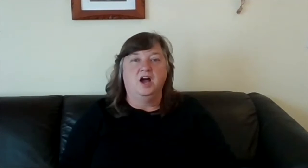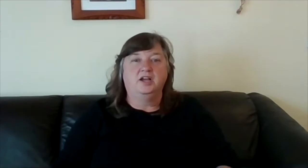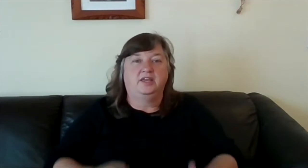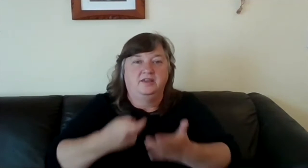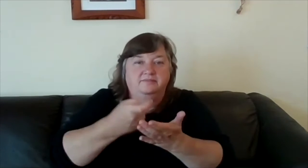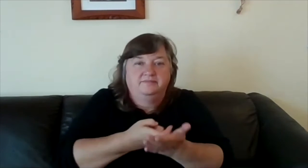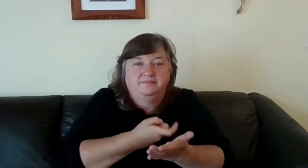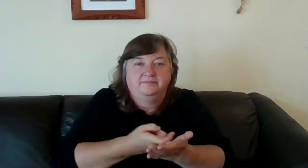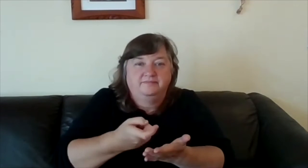Hockey.